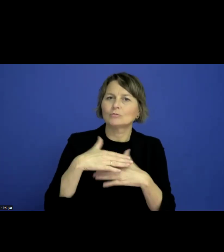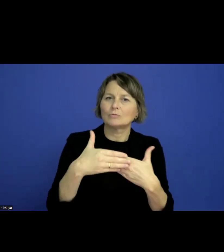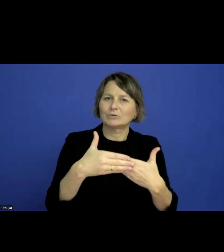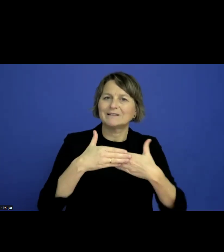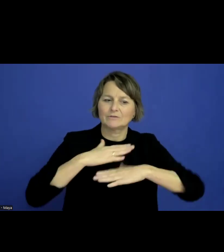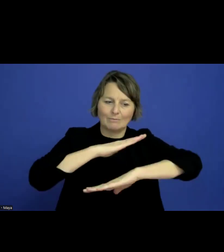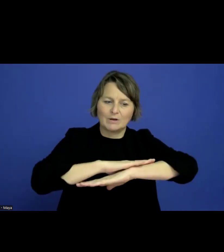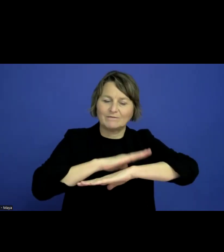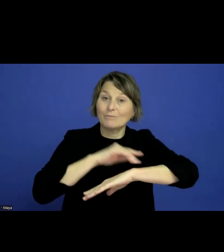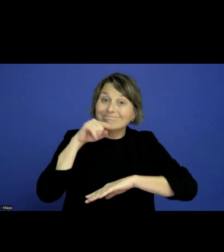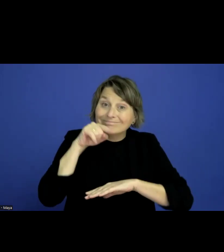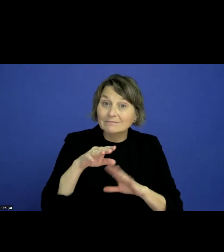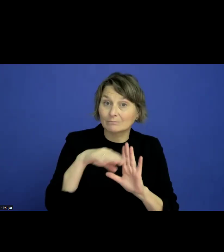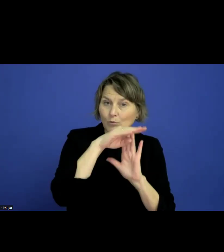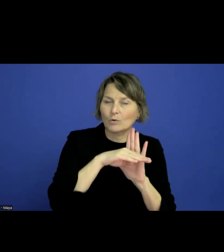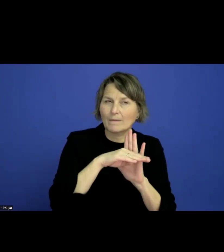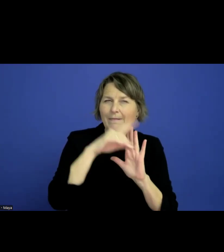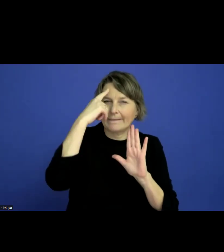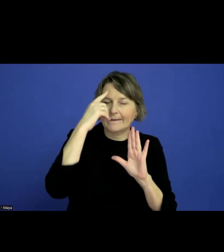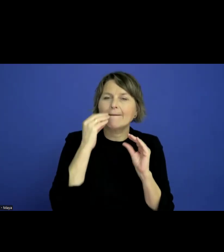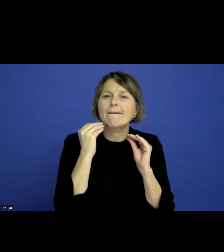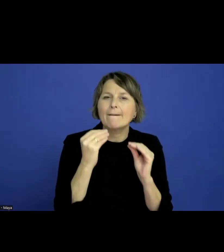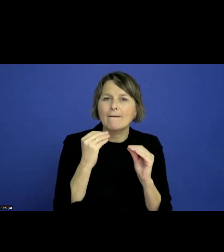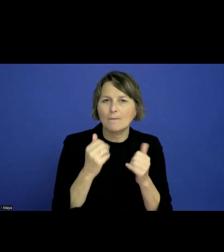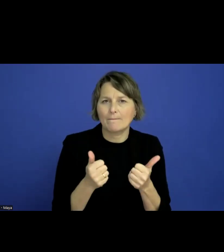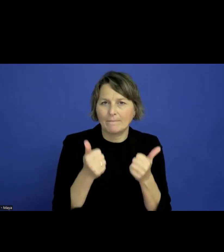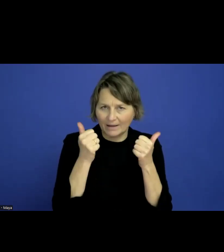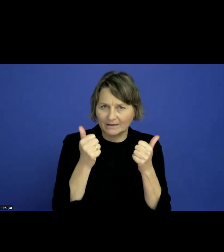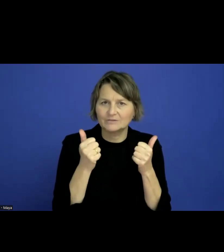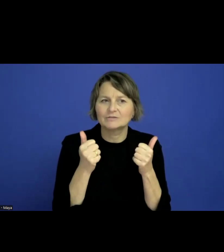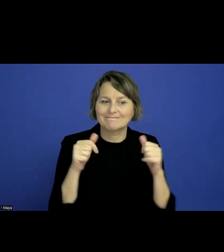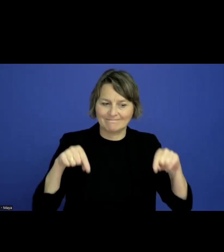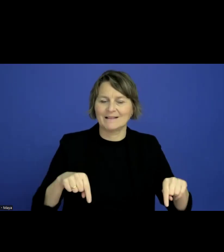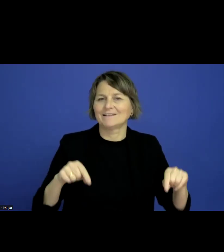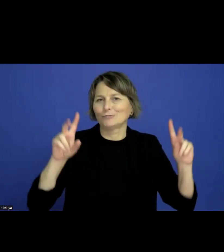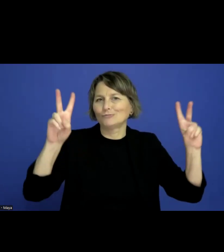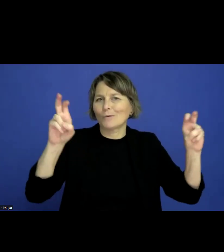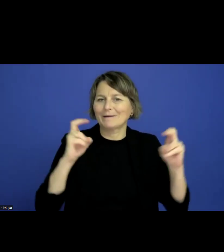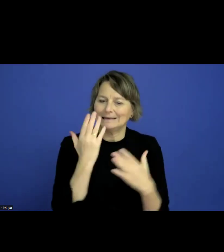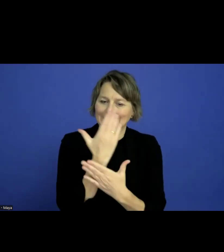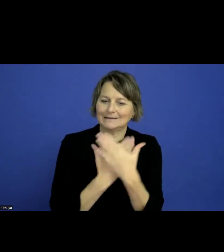program, taking into account a topic like disabilities.